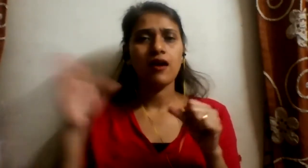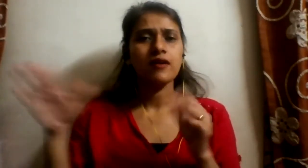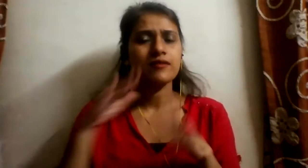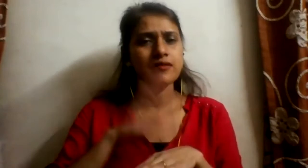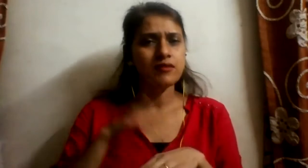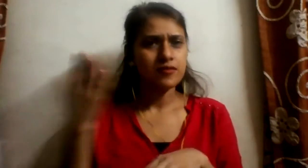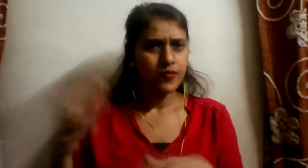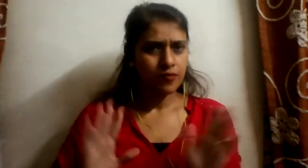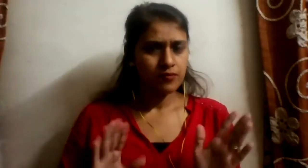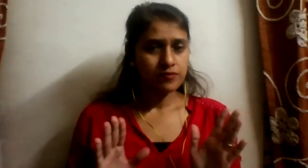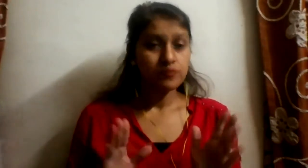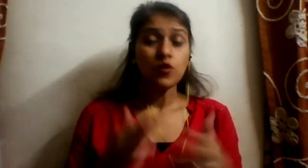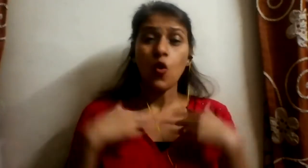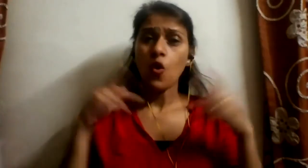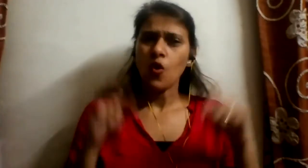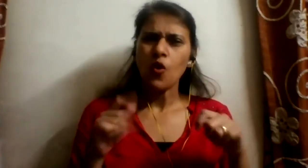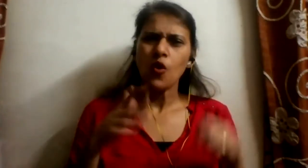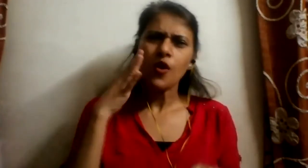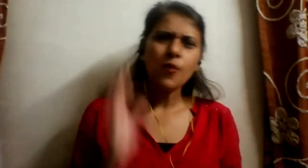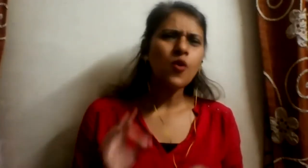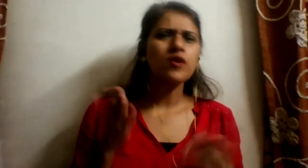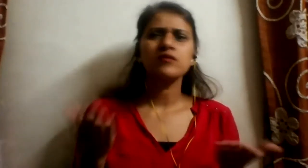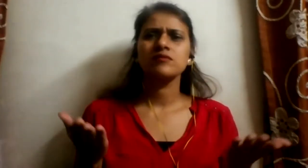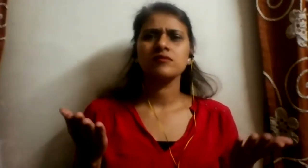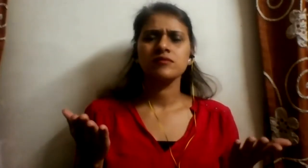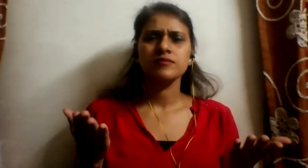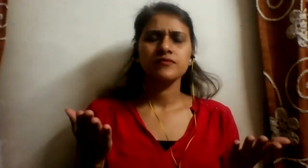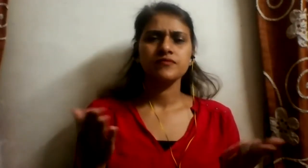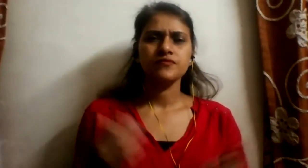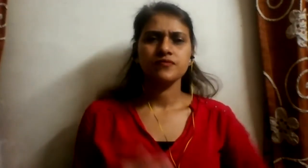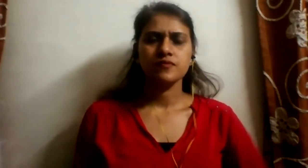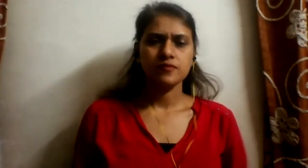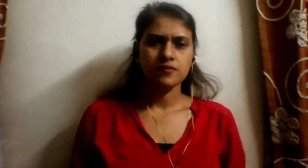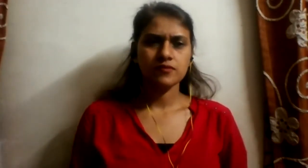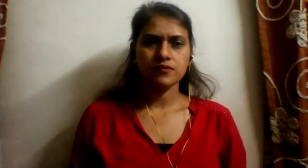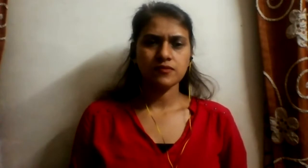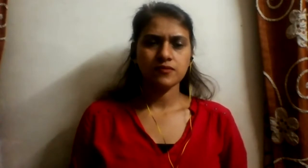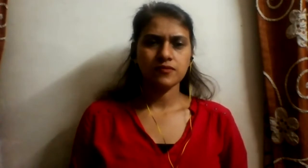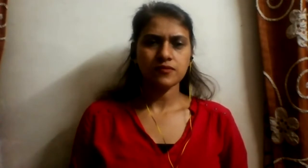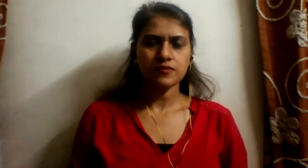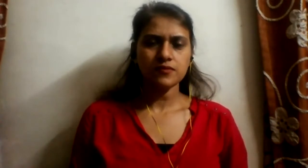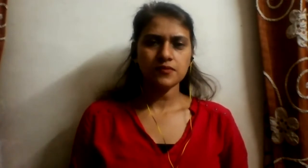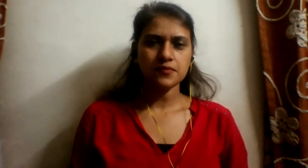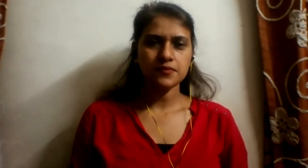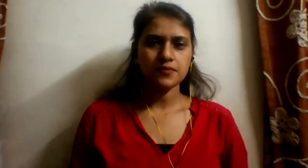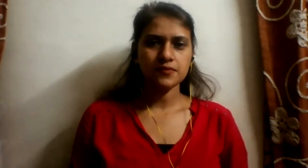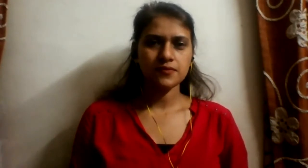very important, holds a very important position in the country there. And he was in India advocating